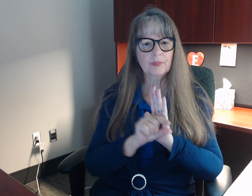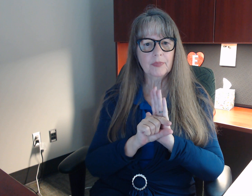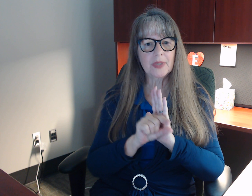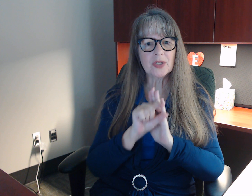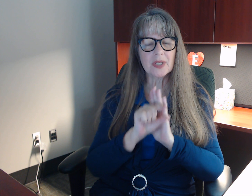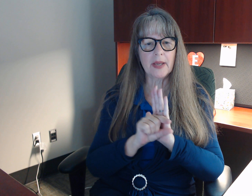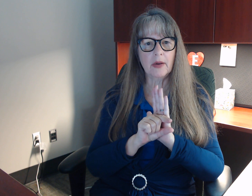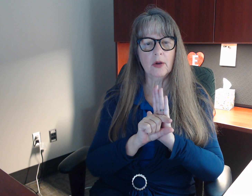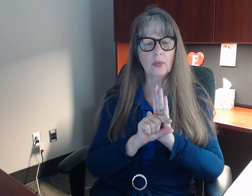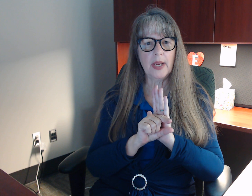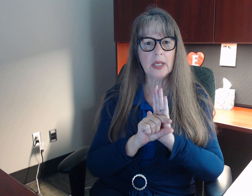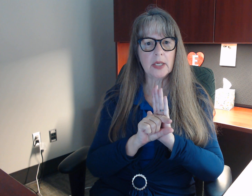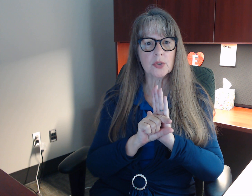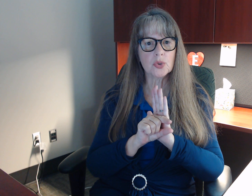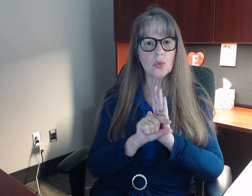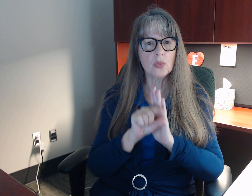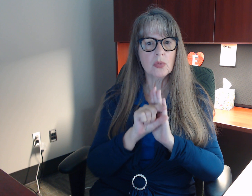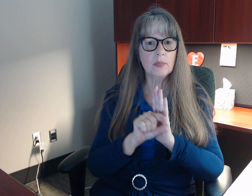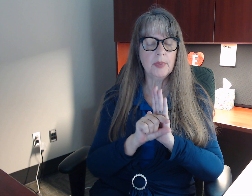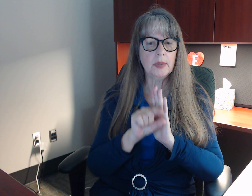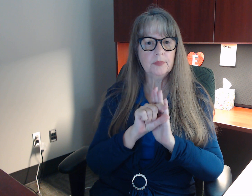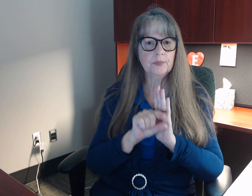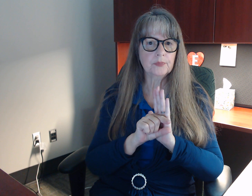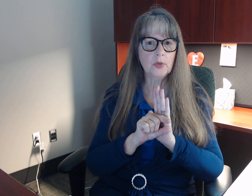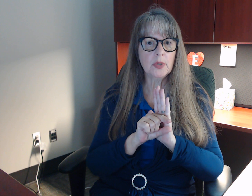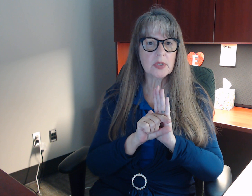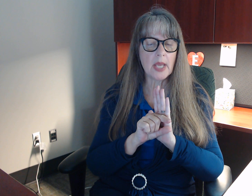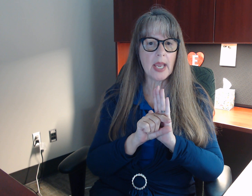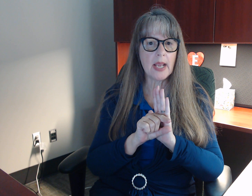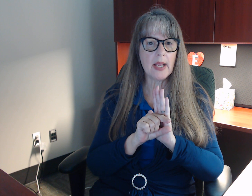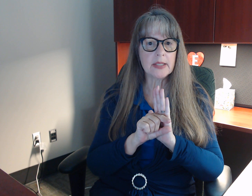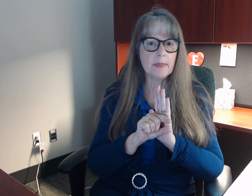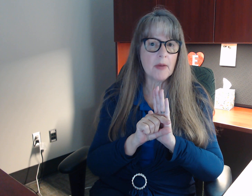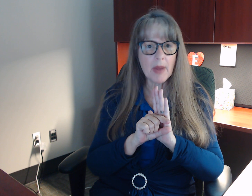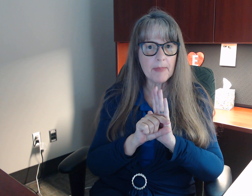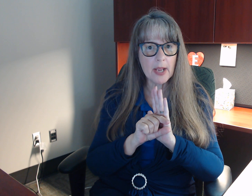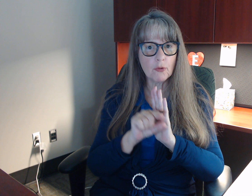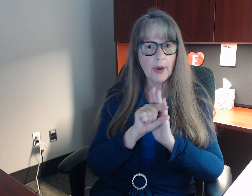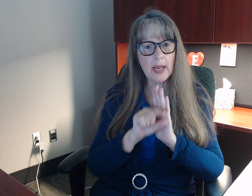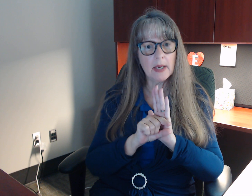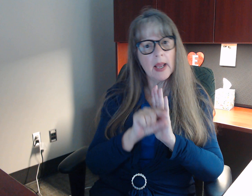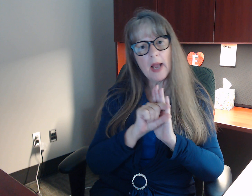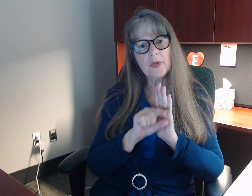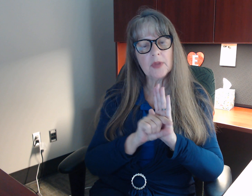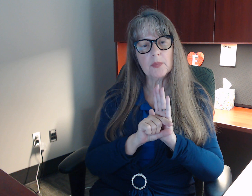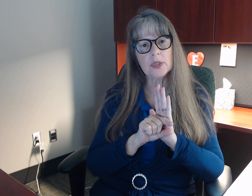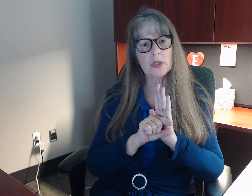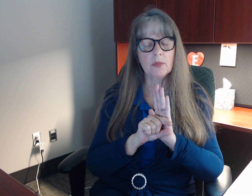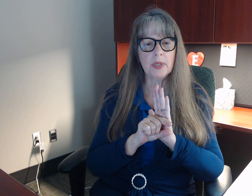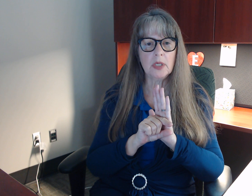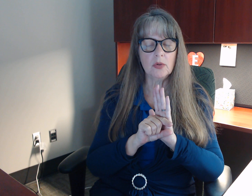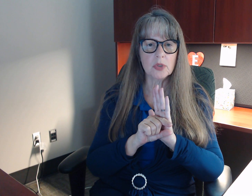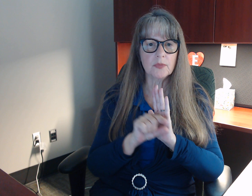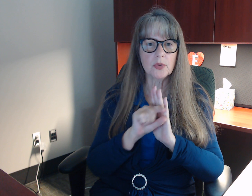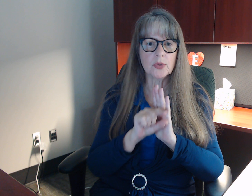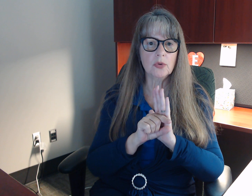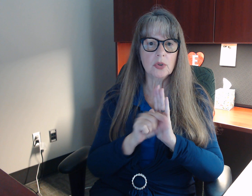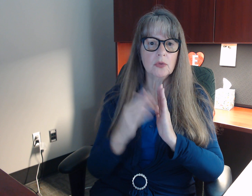this is like a grade like in school, but you could say it's above my pay grade. I think that would still be useful. So you could do the